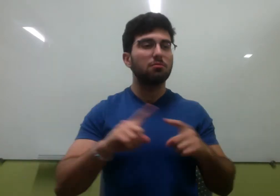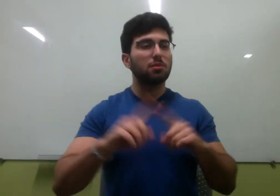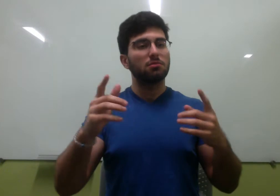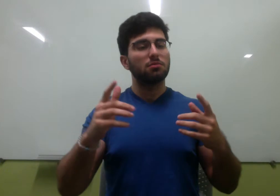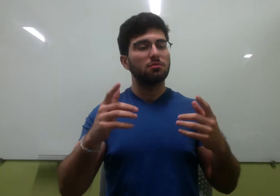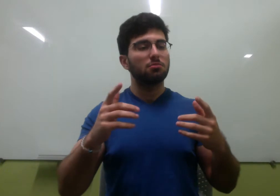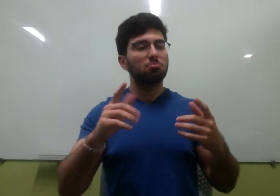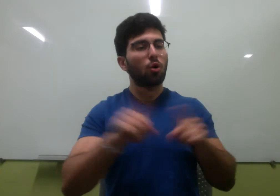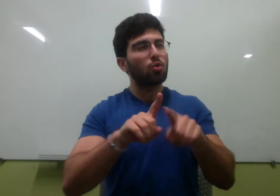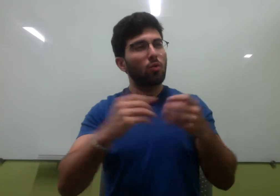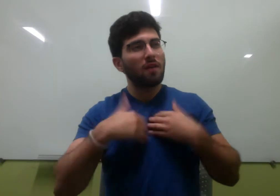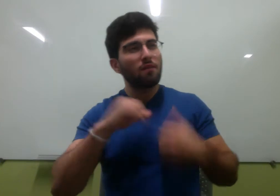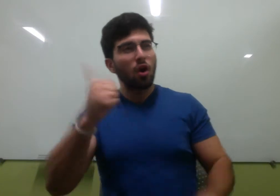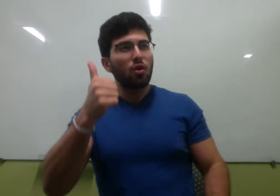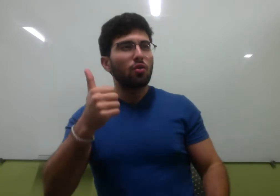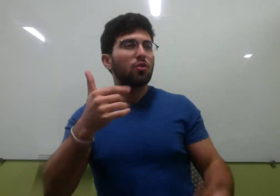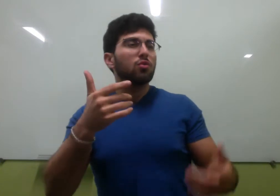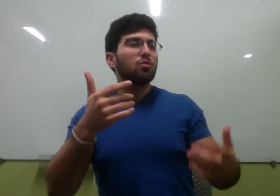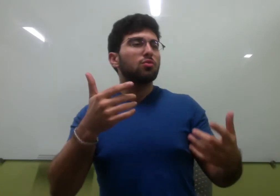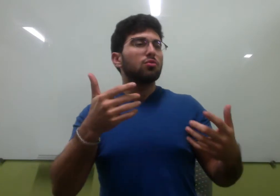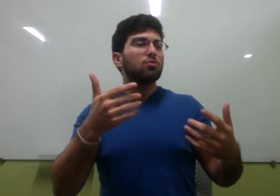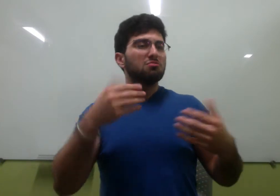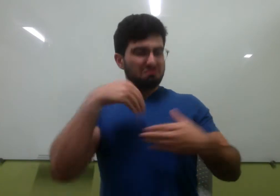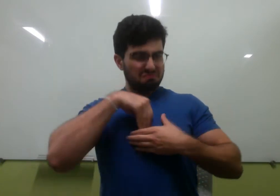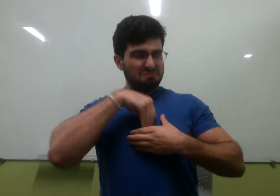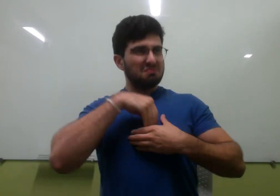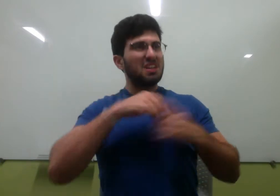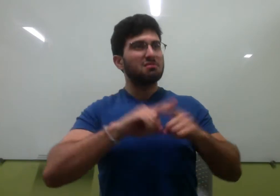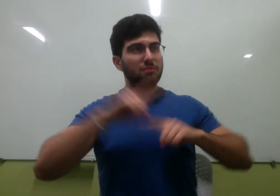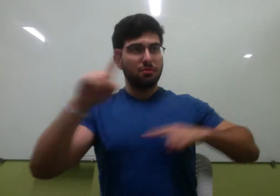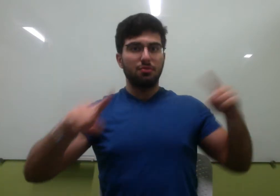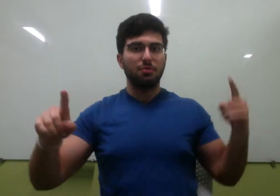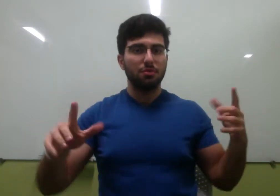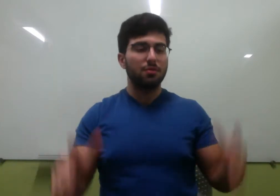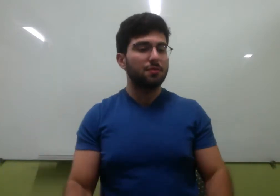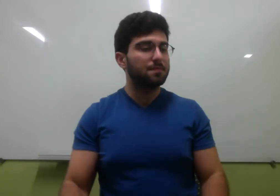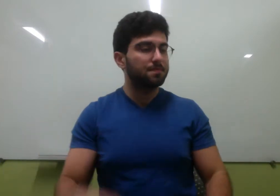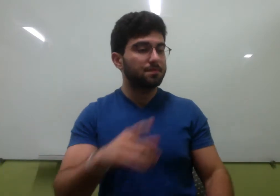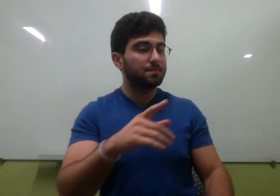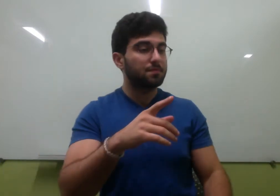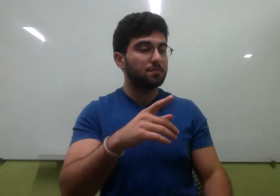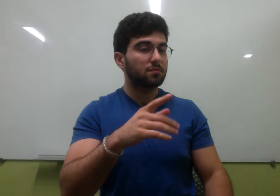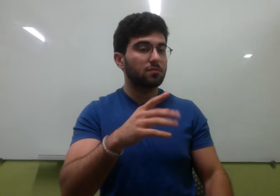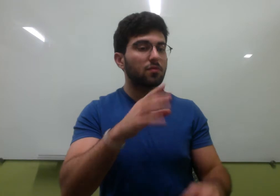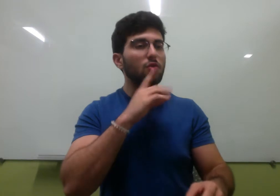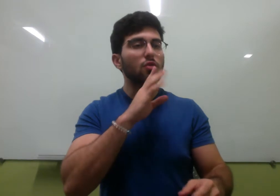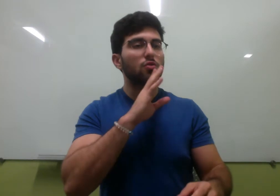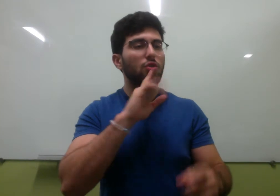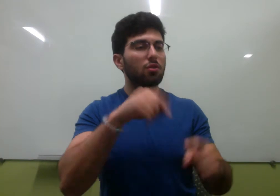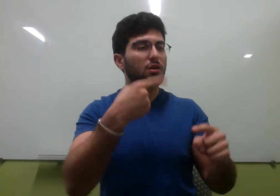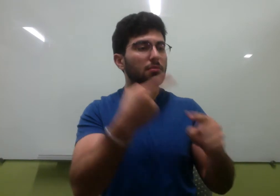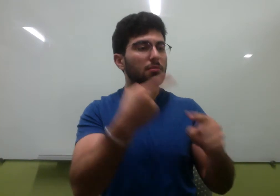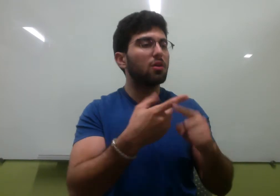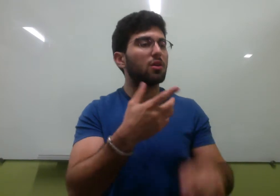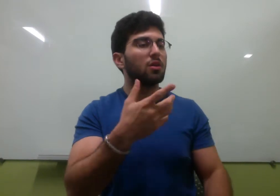just stretched out. So for instance, their recurrent laryngeal nerve, which this activates their larynx, helps them in